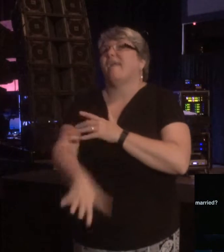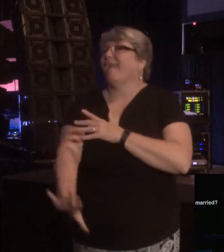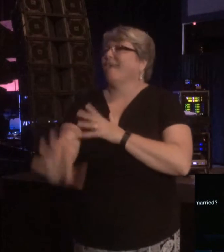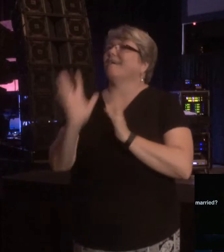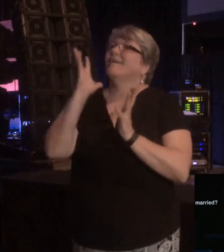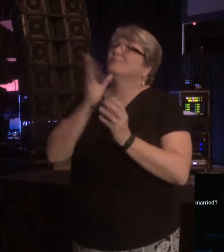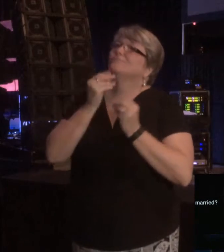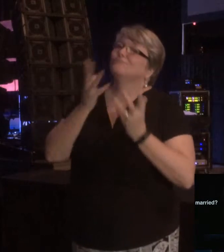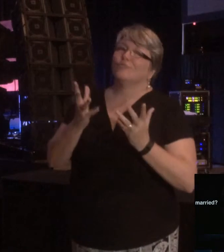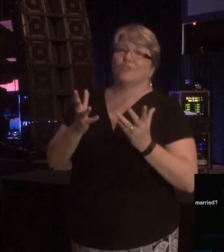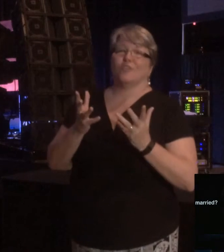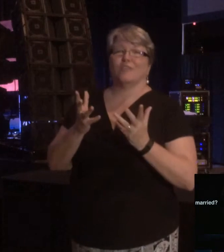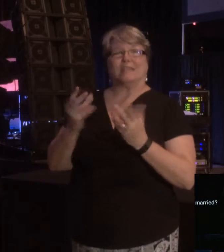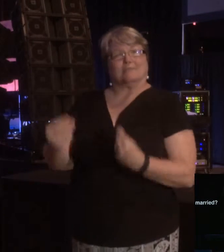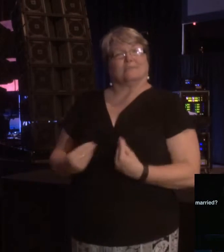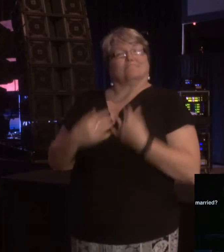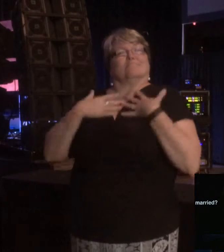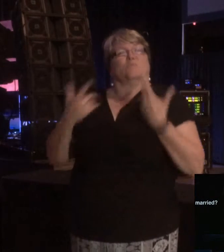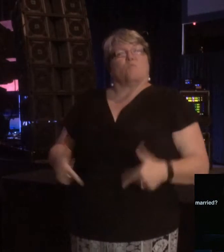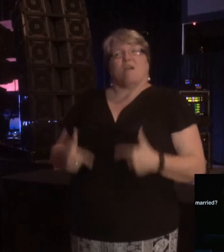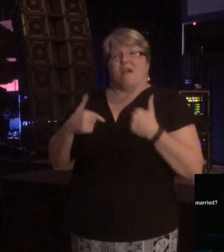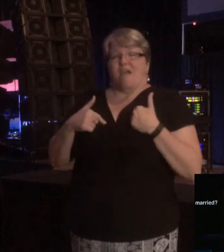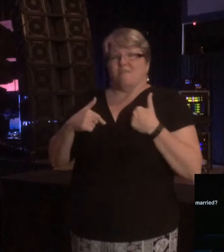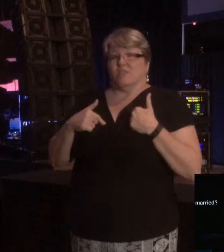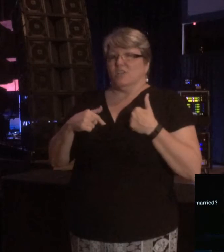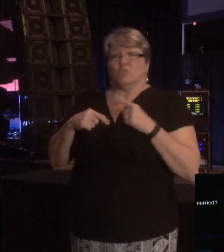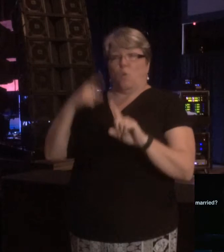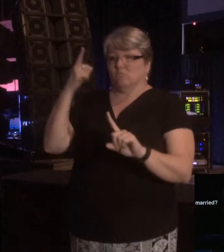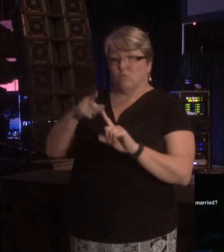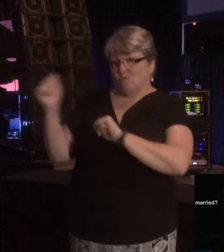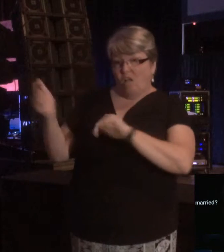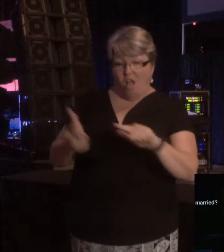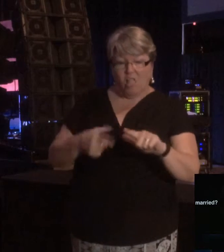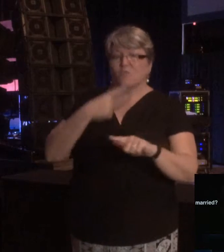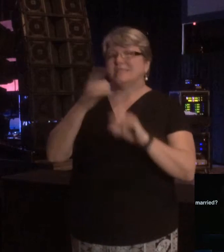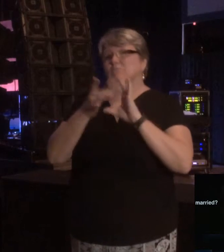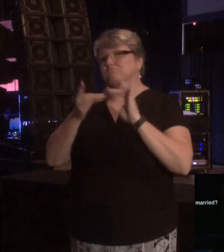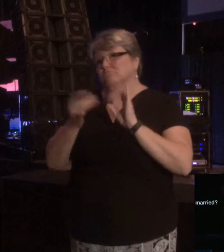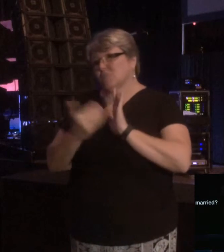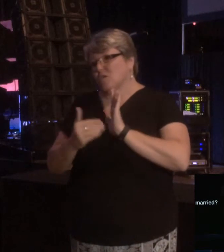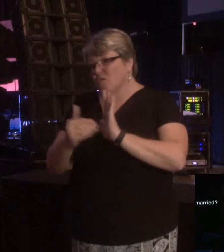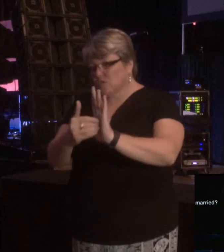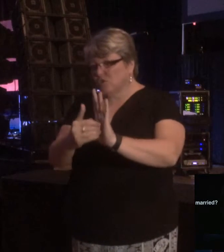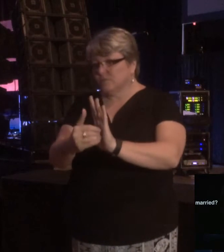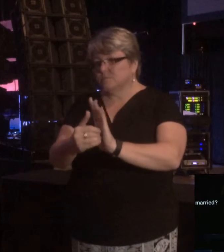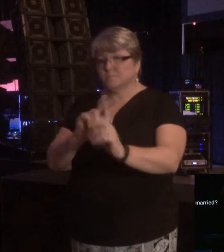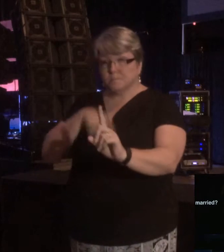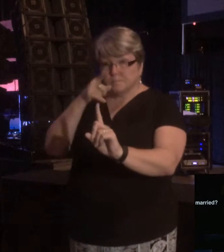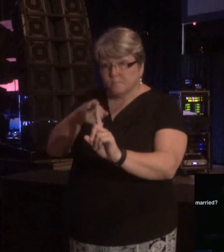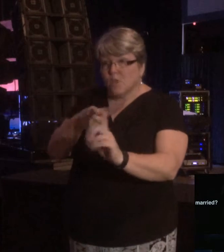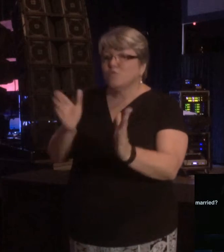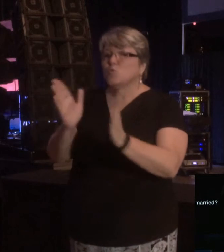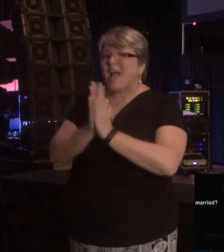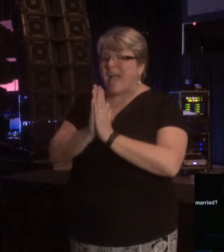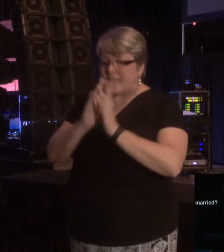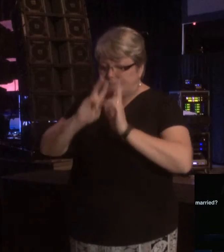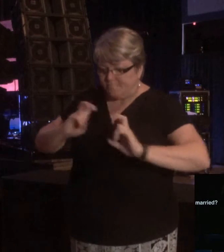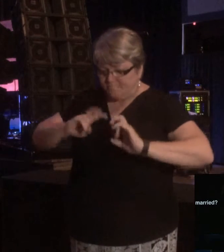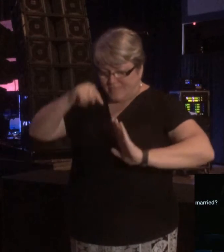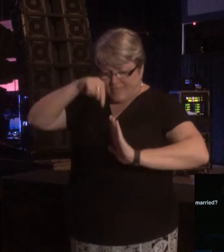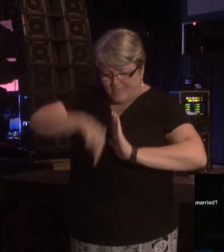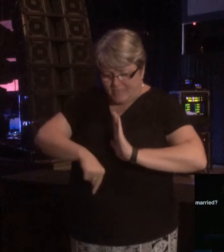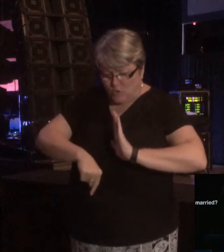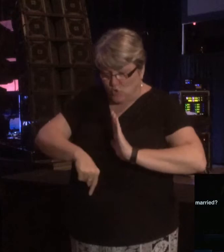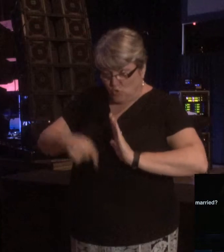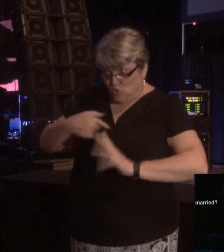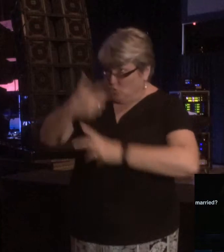visit, but we would still have like these long moments in the car, and we're like, we can't do this anymore. We can't have these long moments in the car